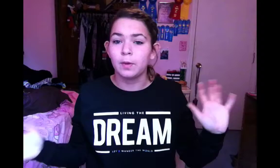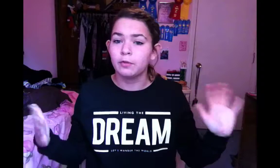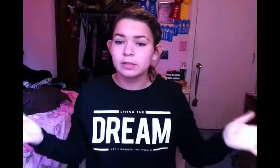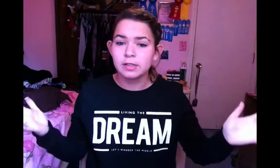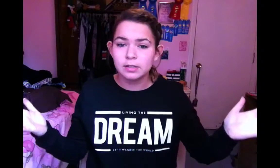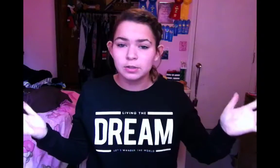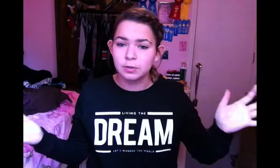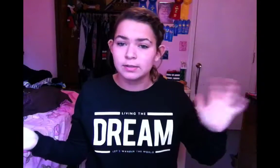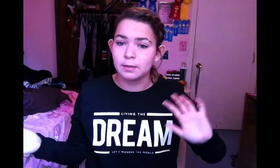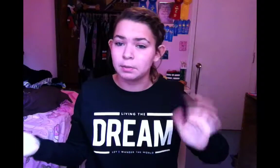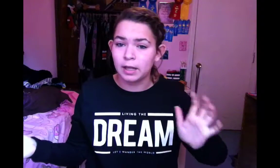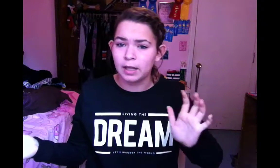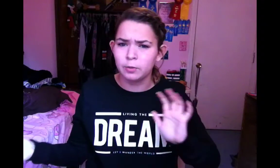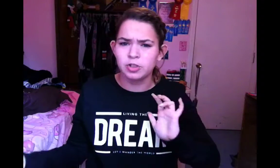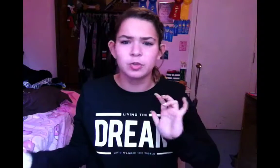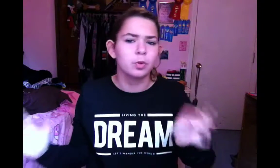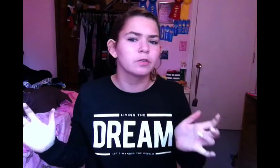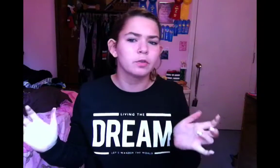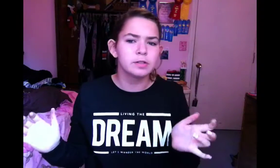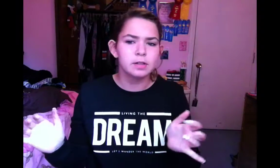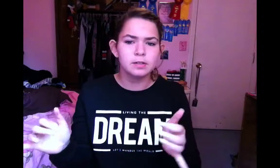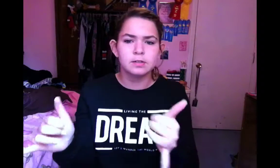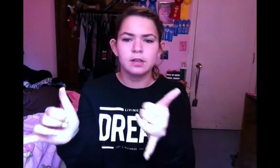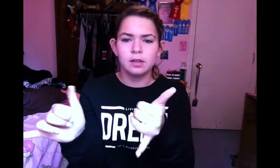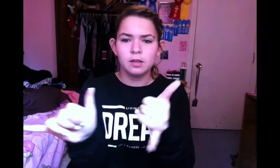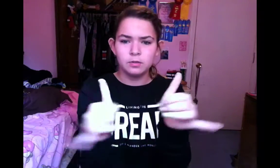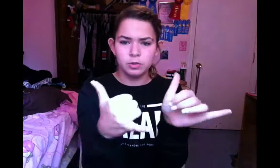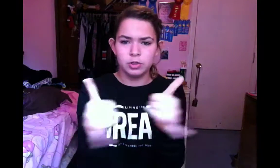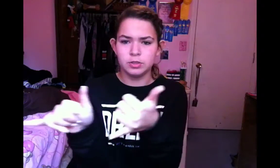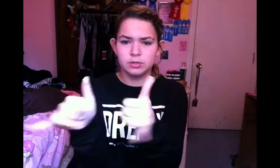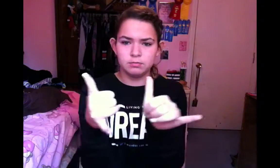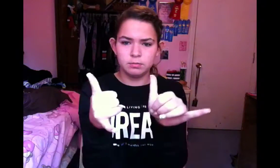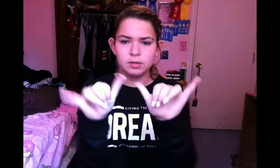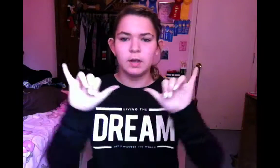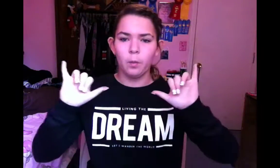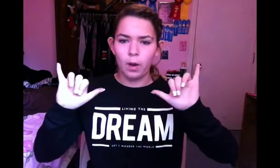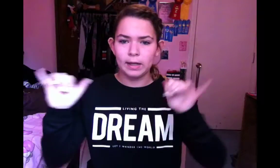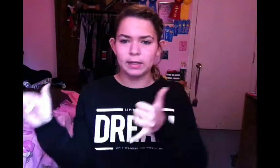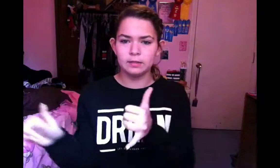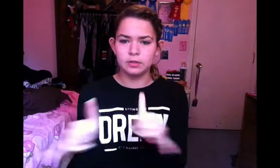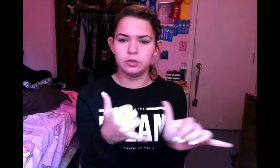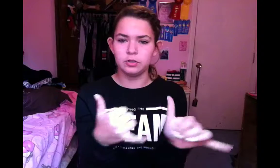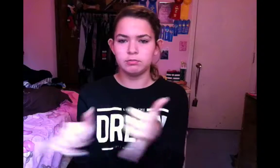you have recess. You can say play. Which could work for recess. Which you just. Take white hands. And you just.